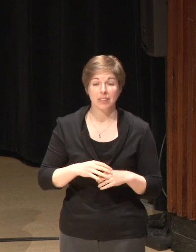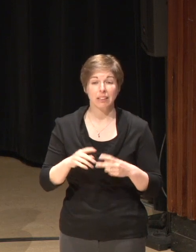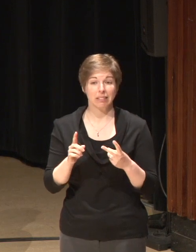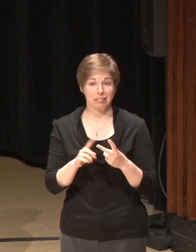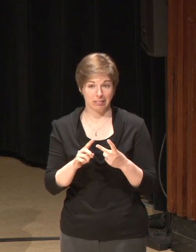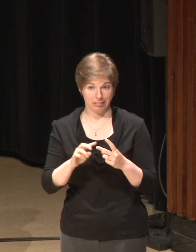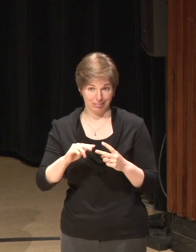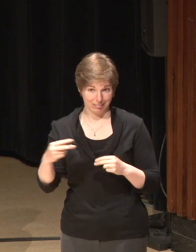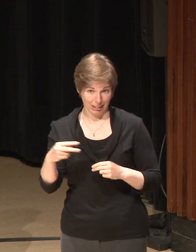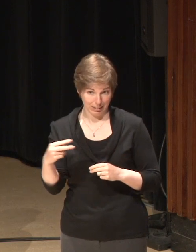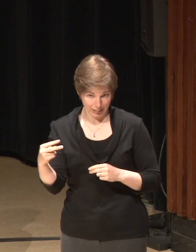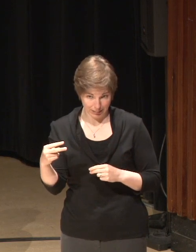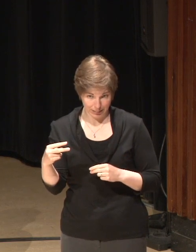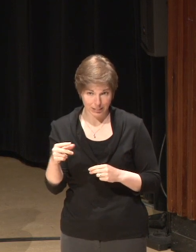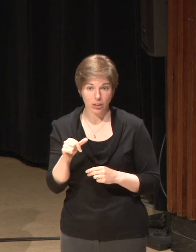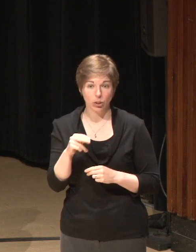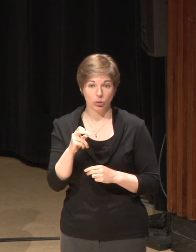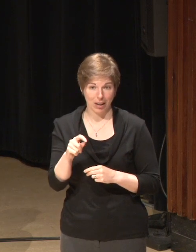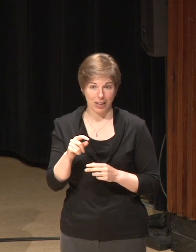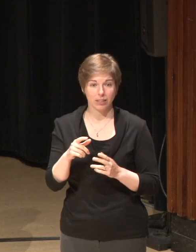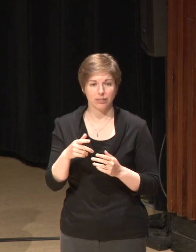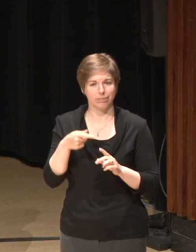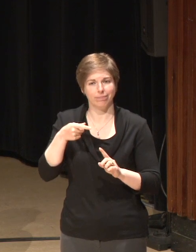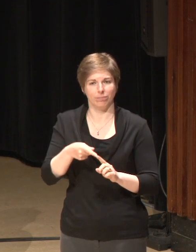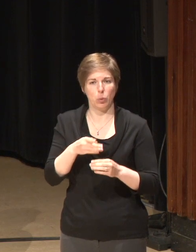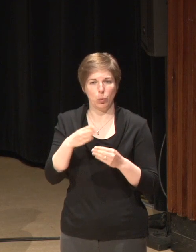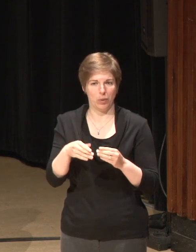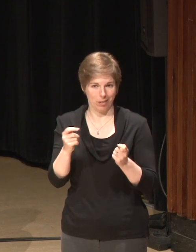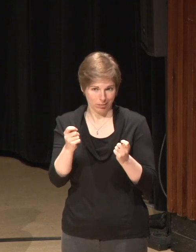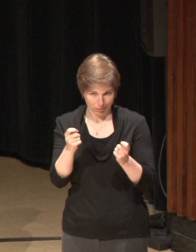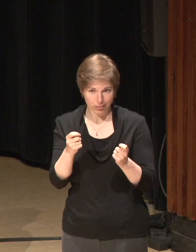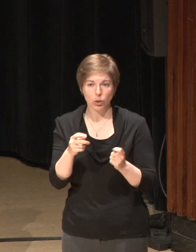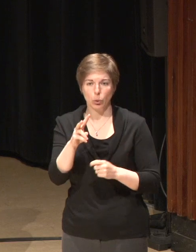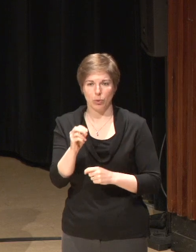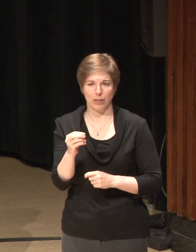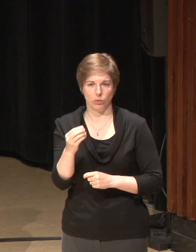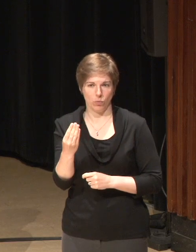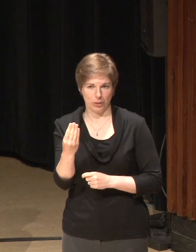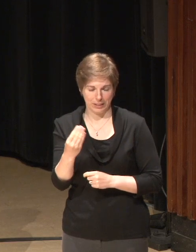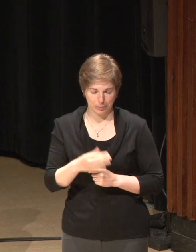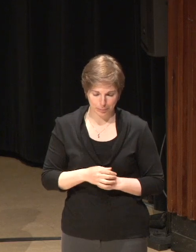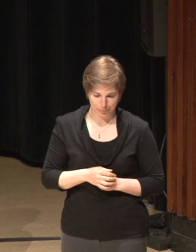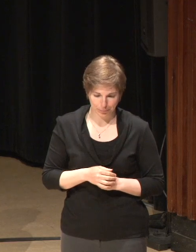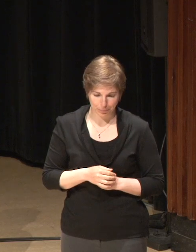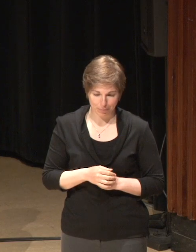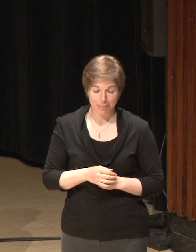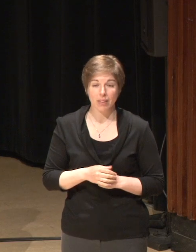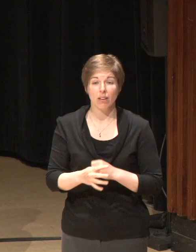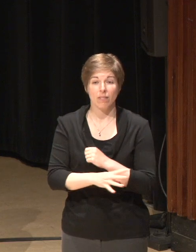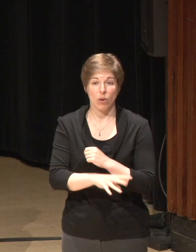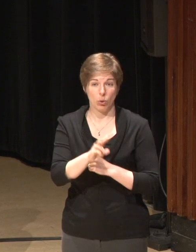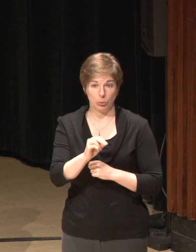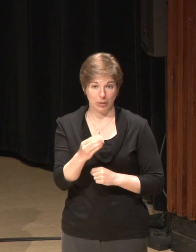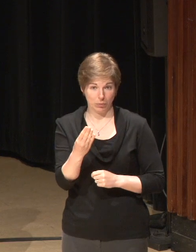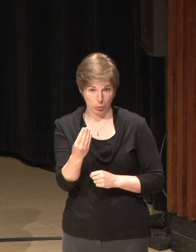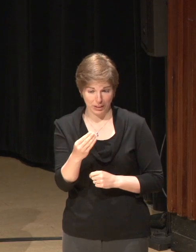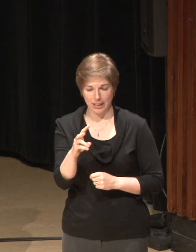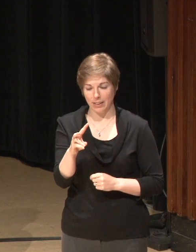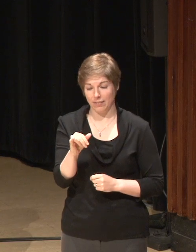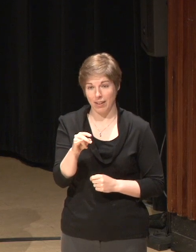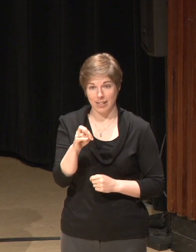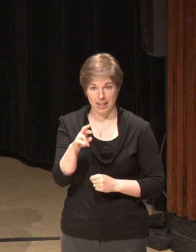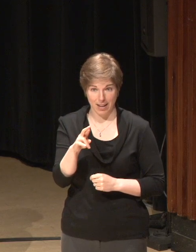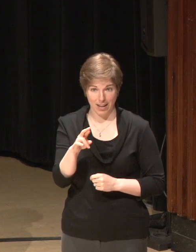and a grant at the Startup Weekend in September 2014. In December of 2014, Sarah and her Vanier case